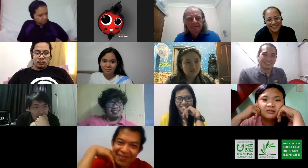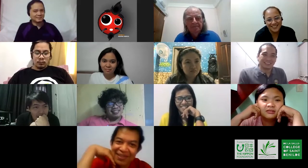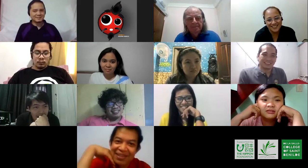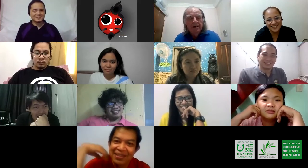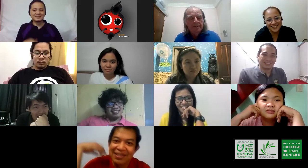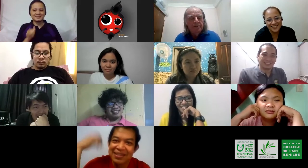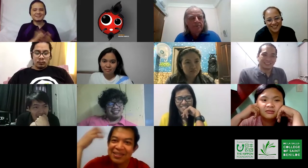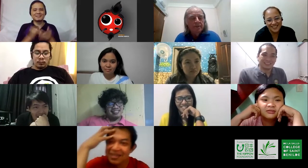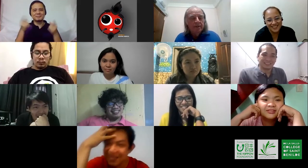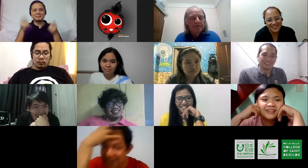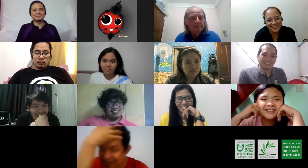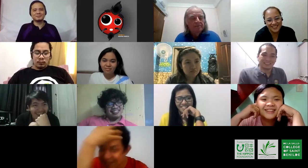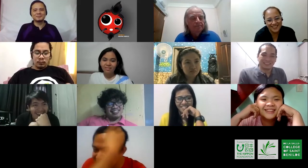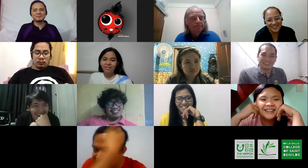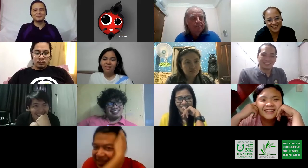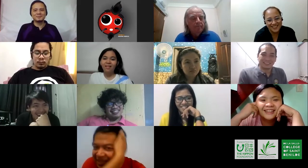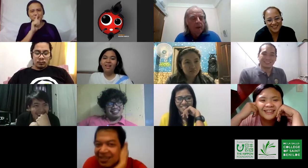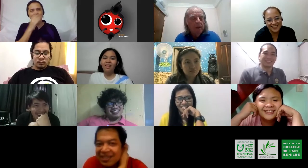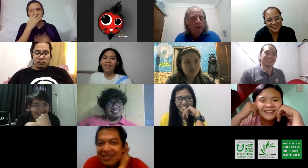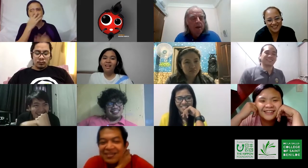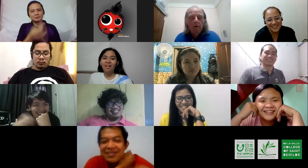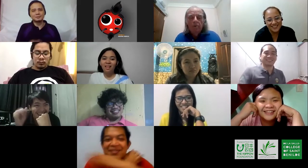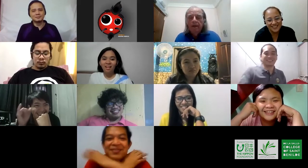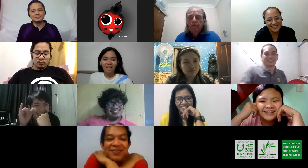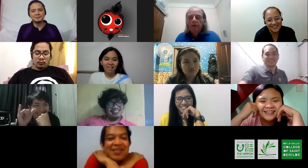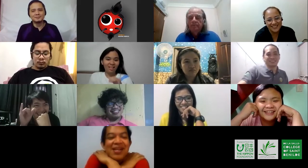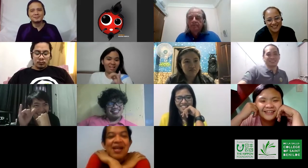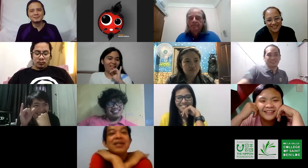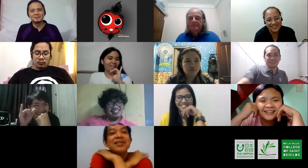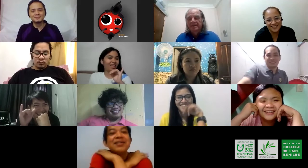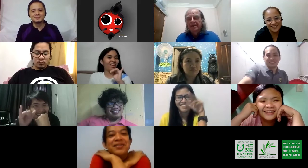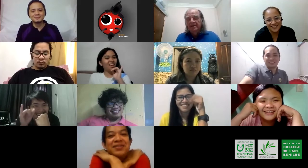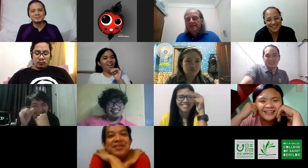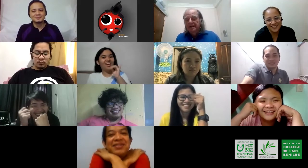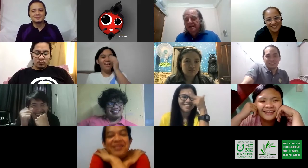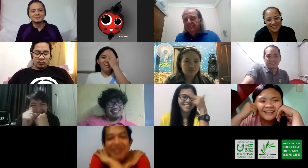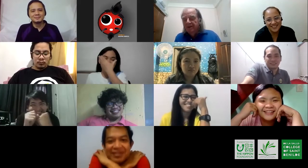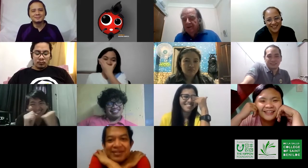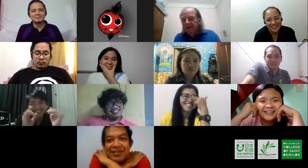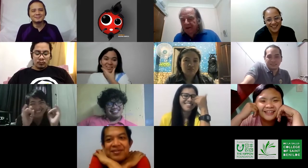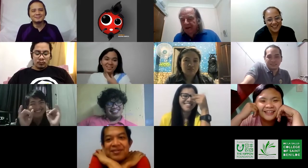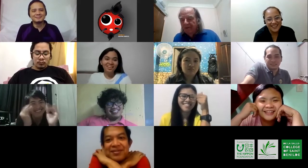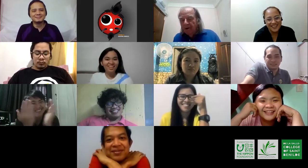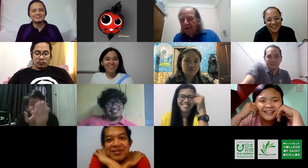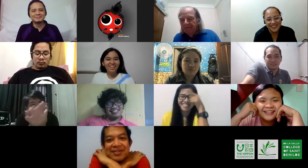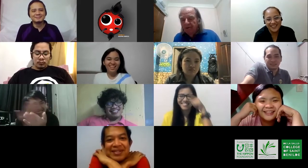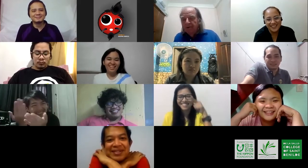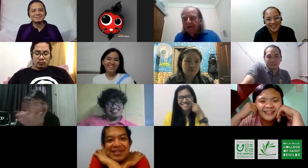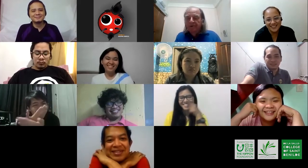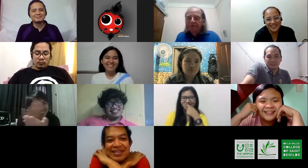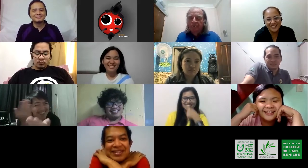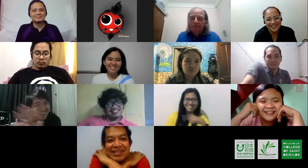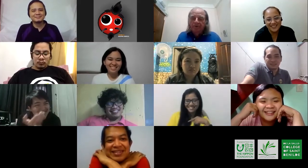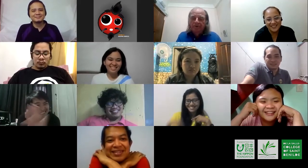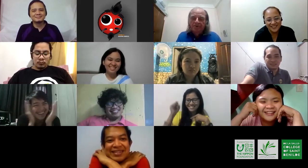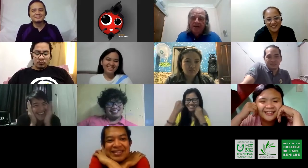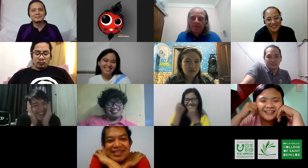but it's interesting. So, okay, well, give all of you and the interpreters not much